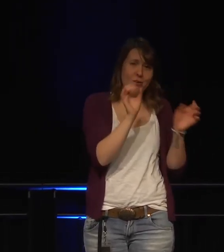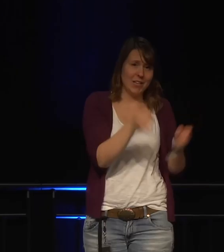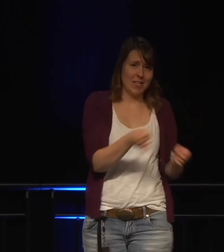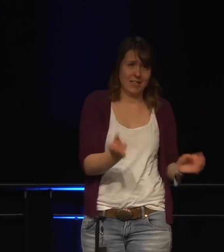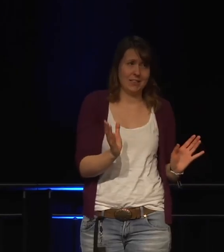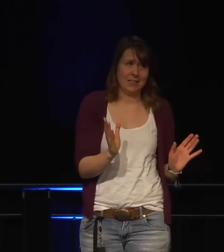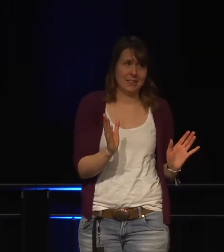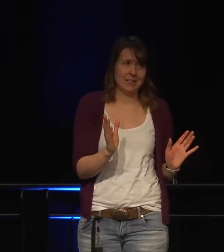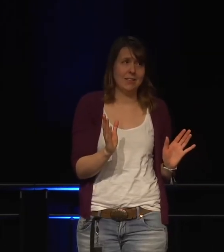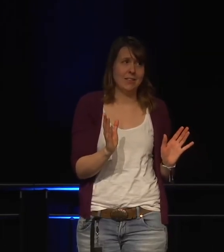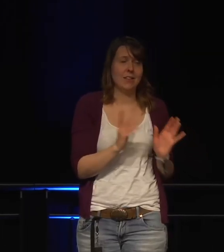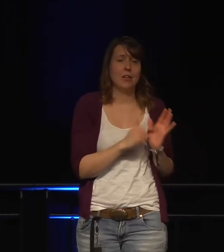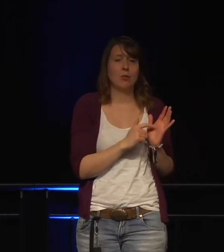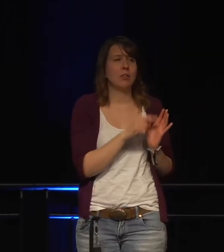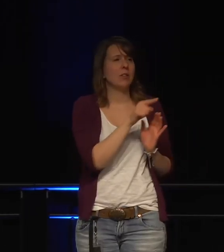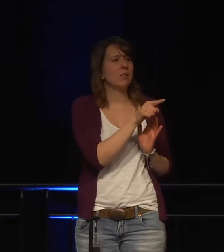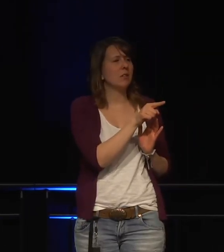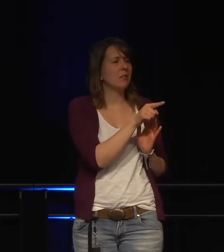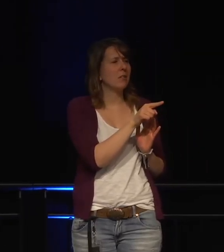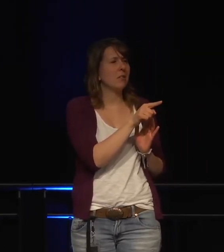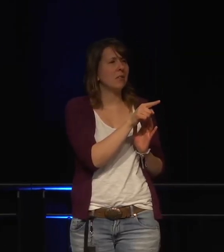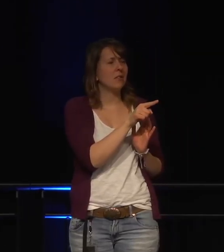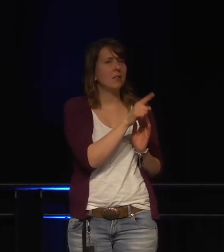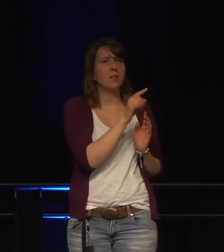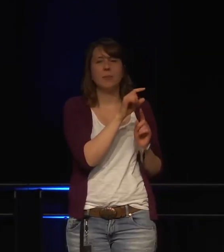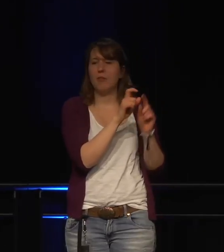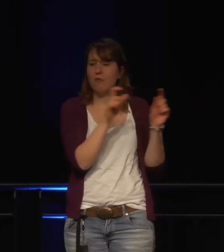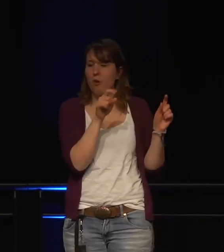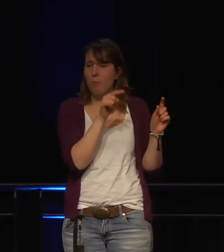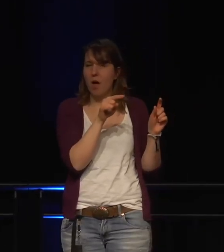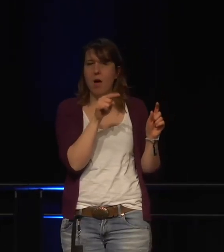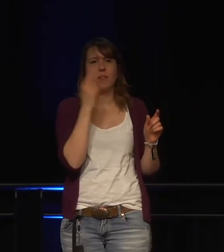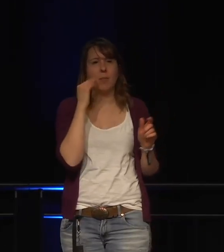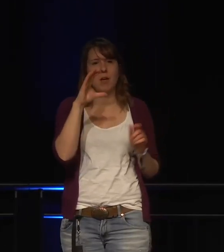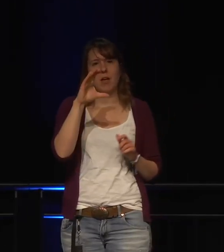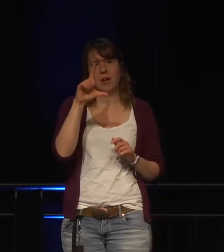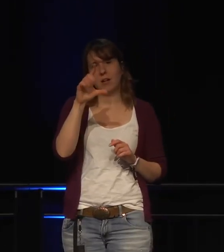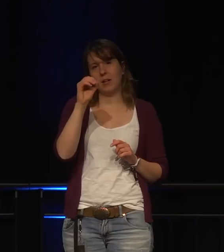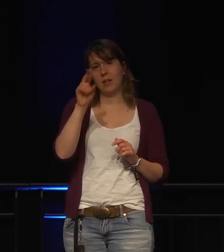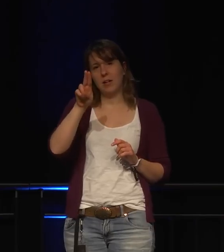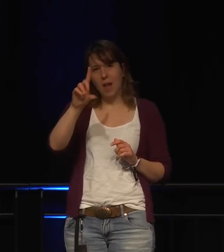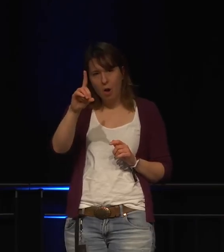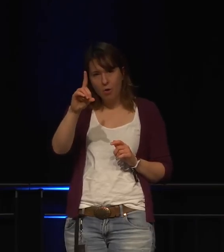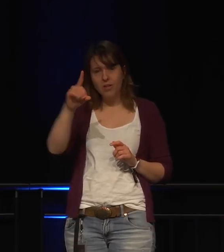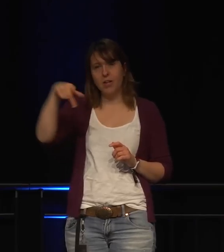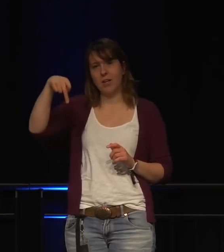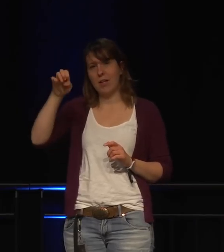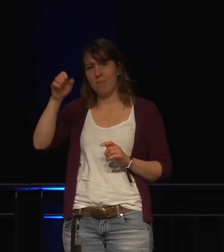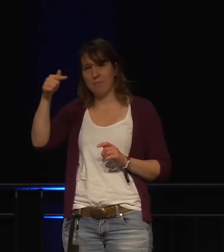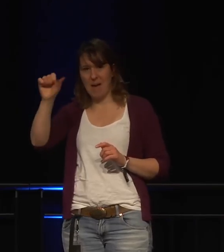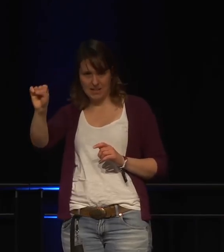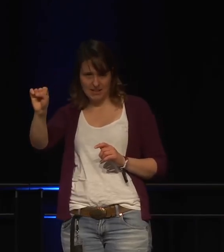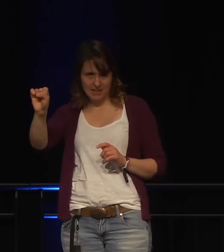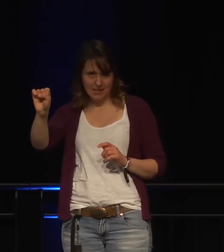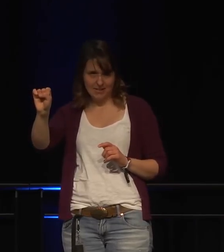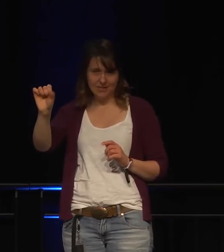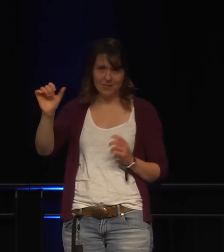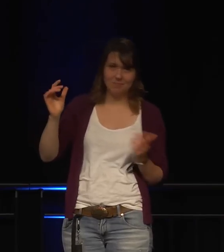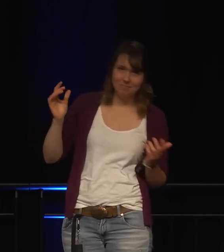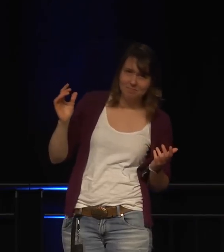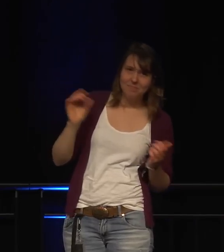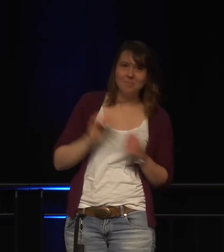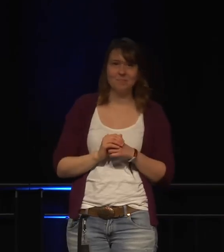computer, so... But we will see. I will try it later on. But actually, you shouldn't trust